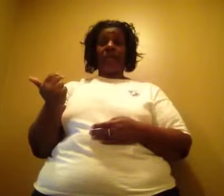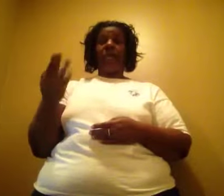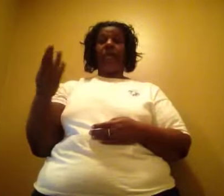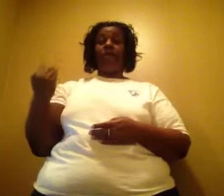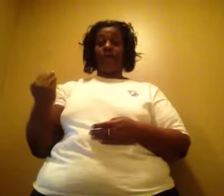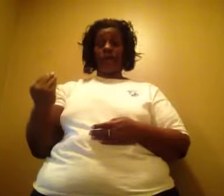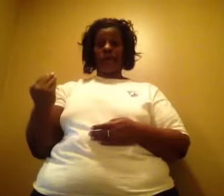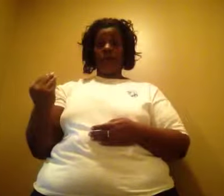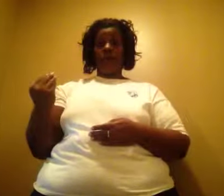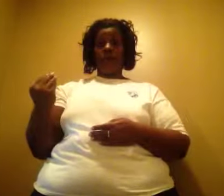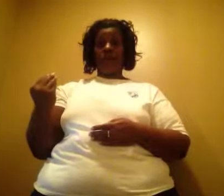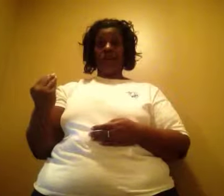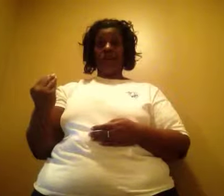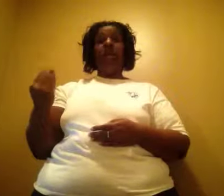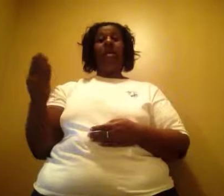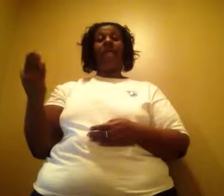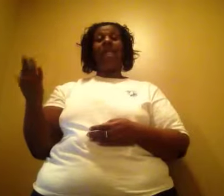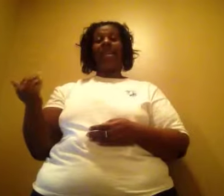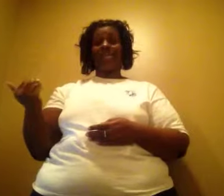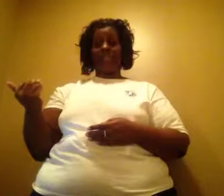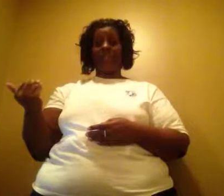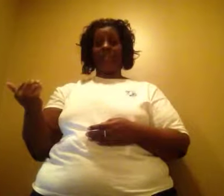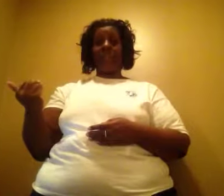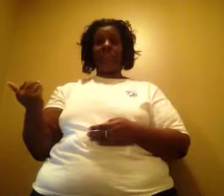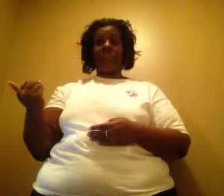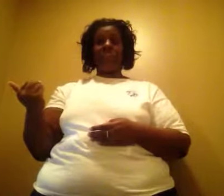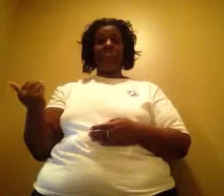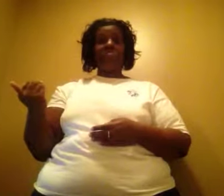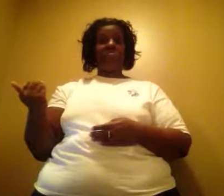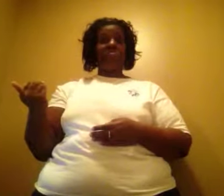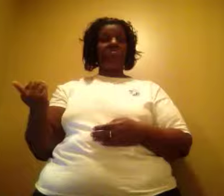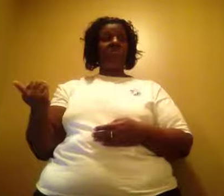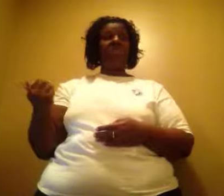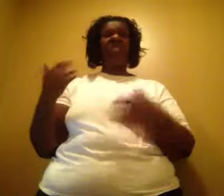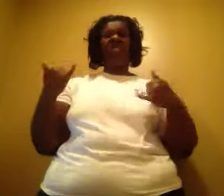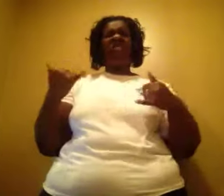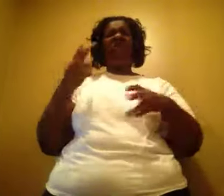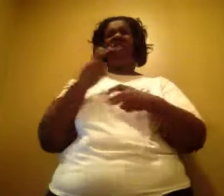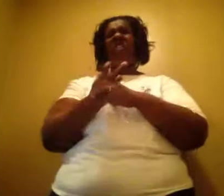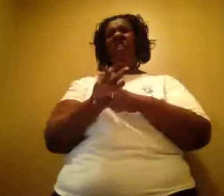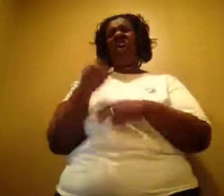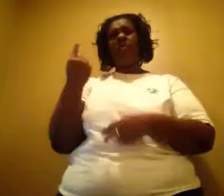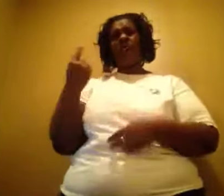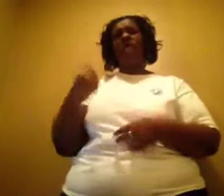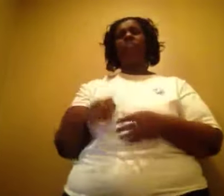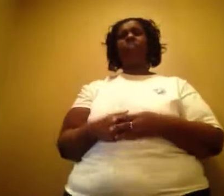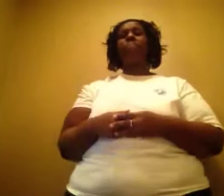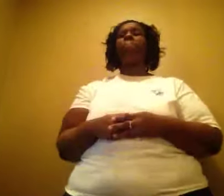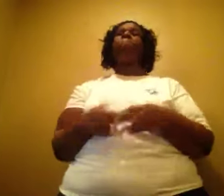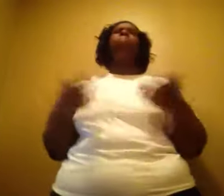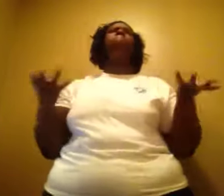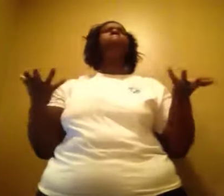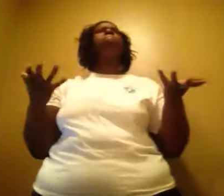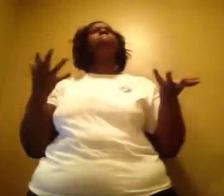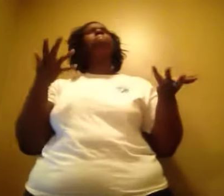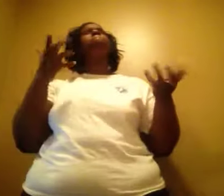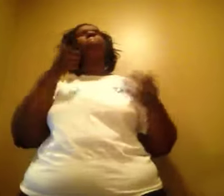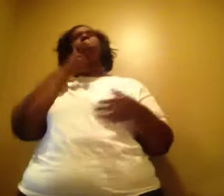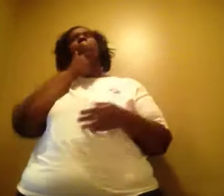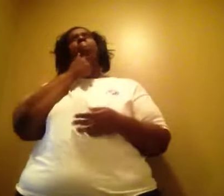14, 15. So let's do a hard problem. What is, I'm going to do